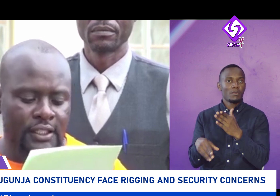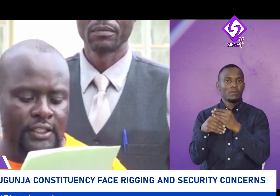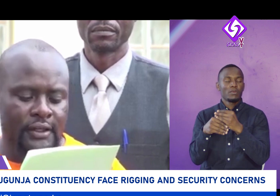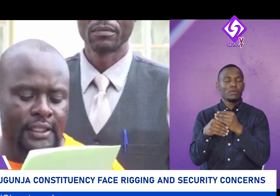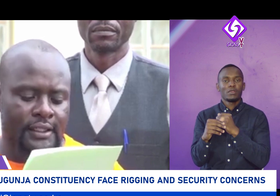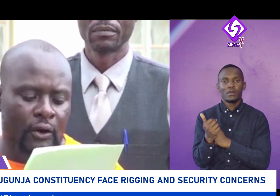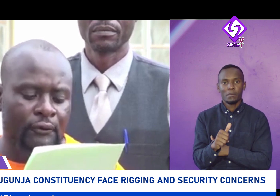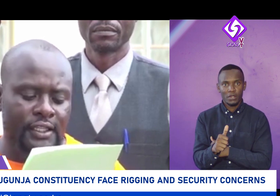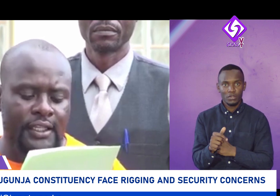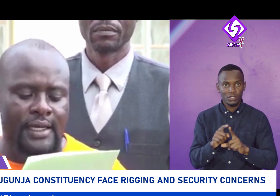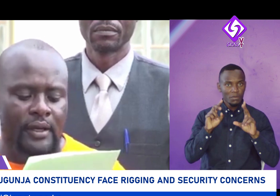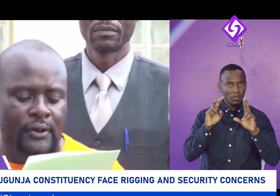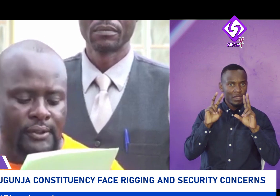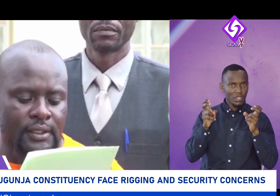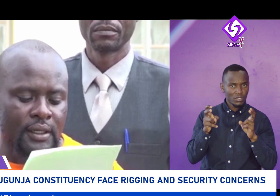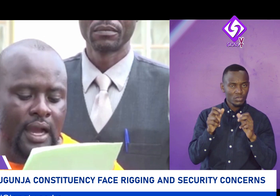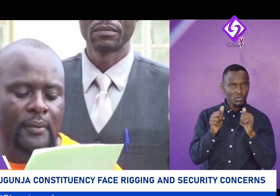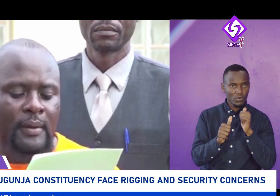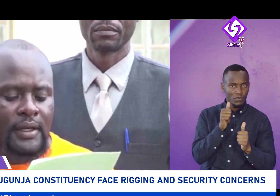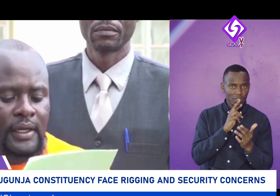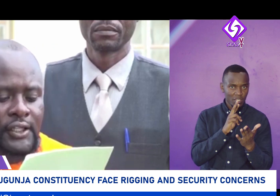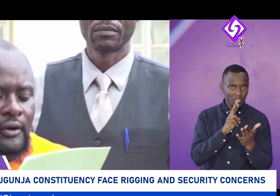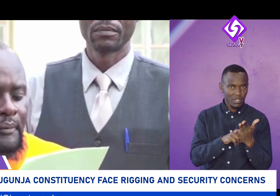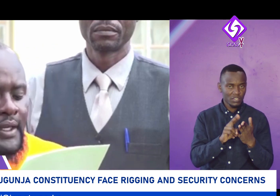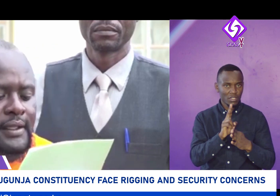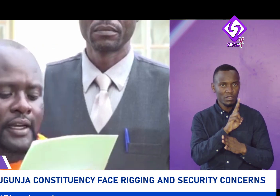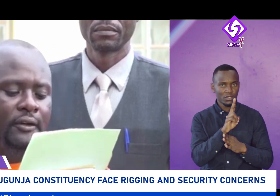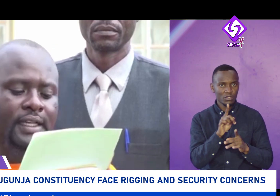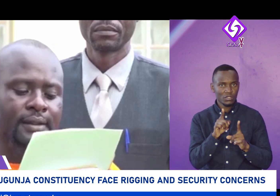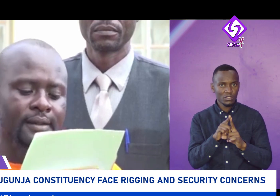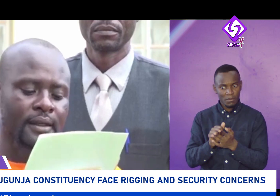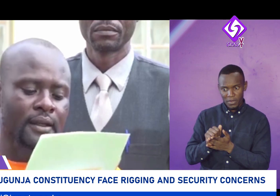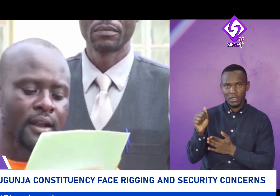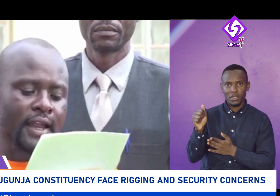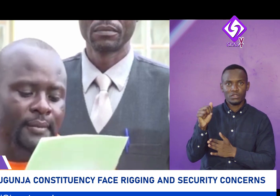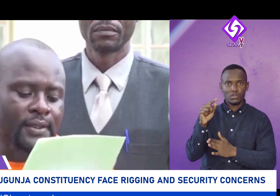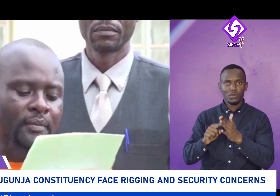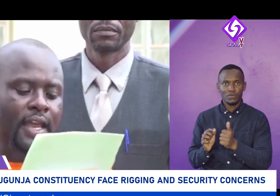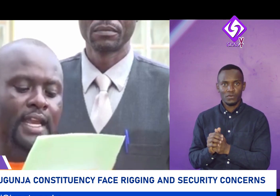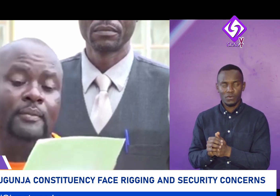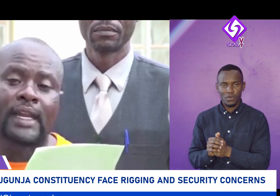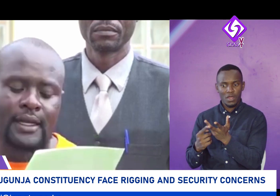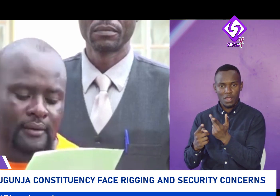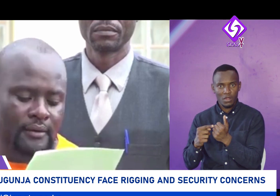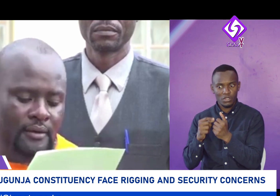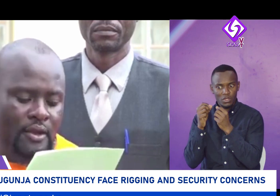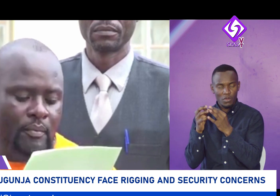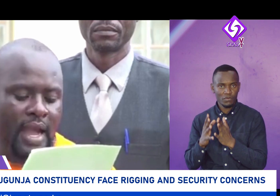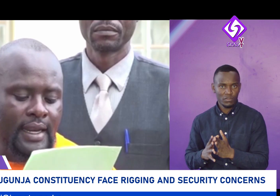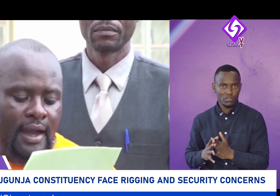which register will be used and the publication of presiding officers' names remain pending. By